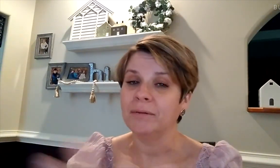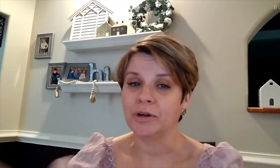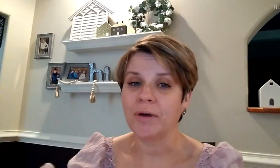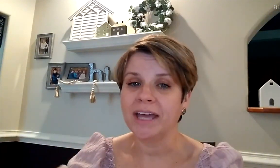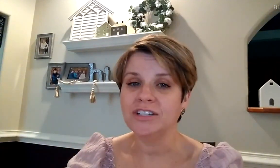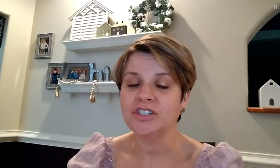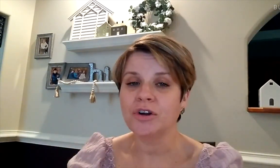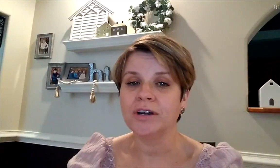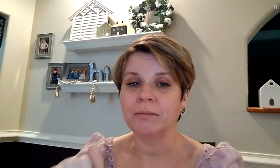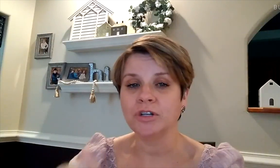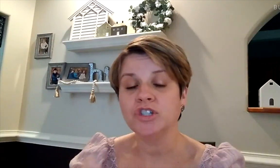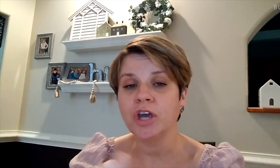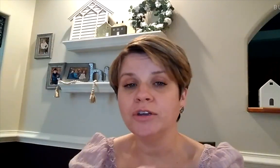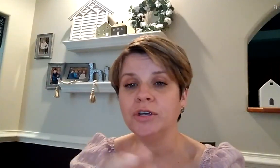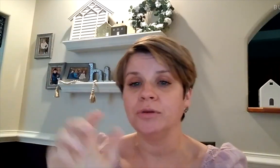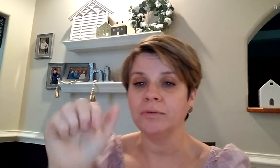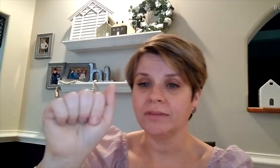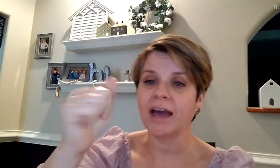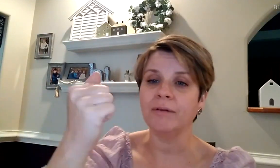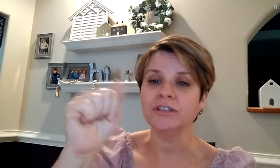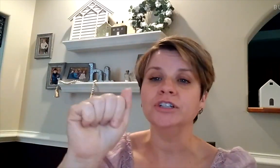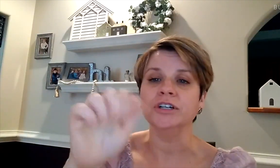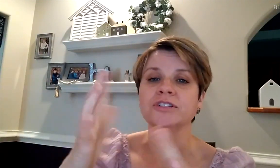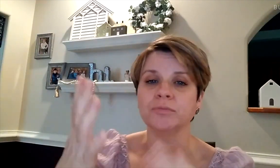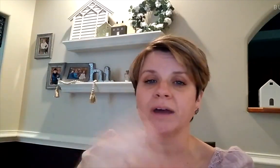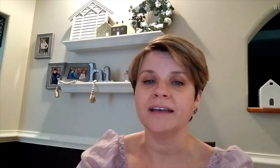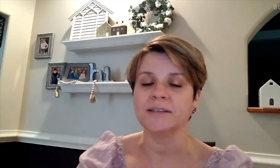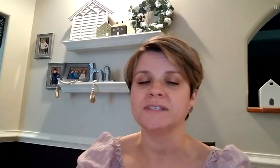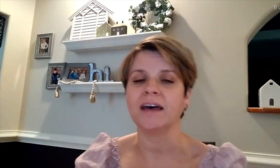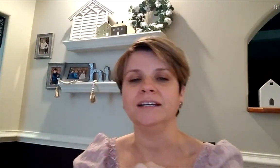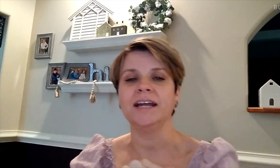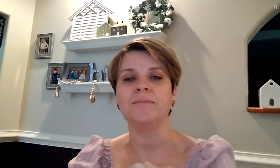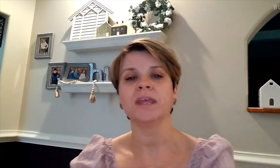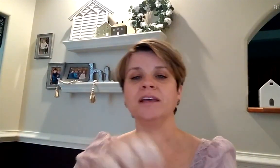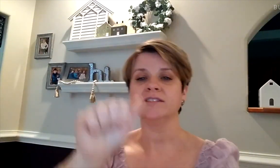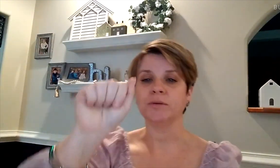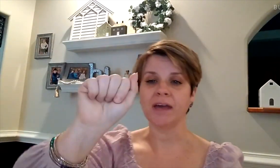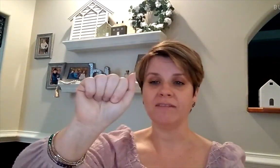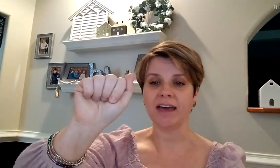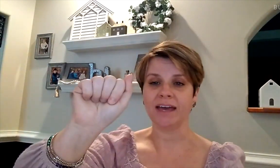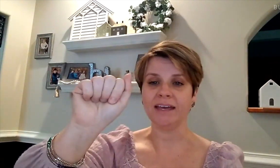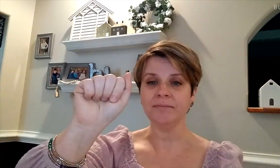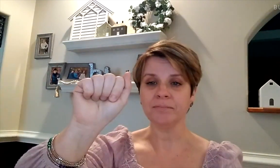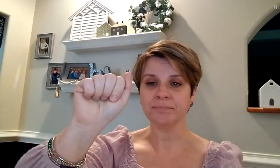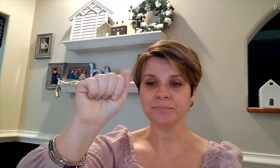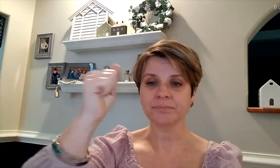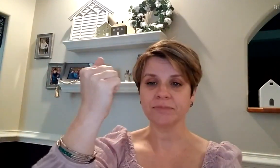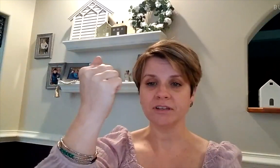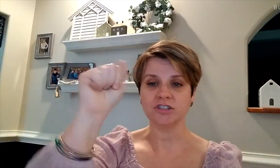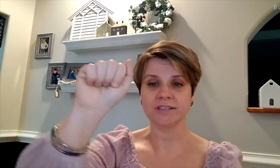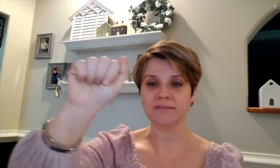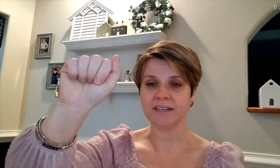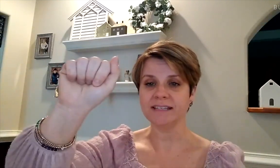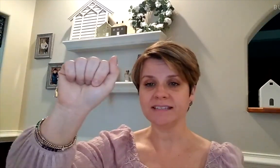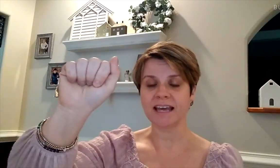go ahead and start, and I'm going to show you how it looks as I'm signing it. So we have A, it's just a fist,